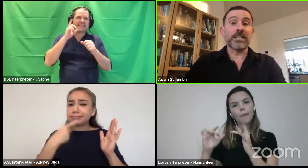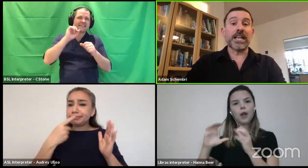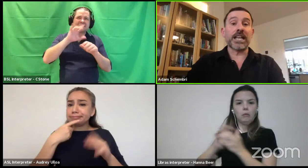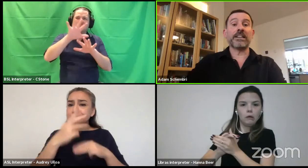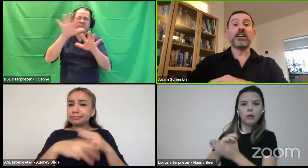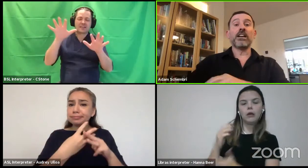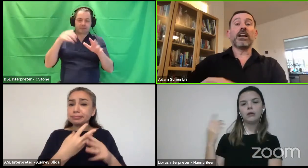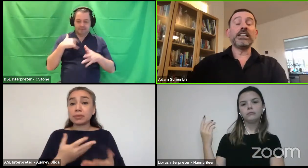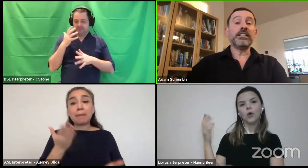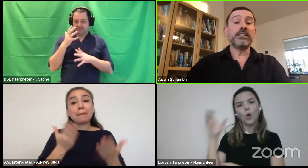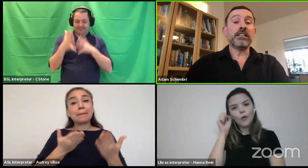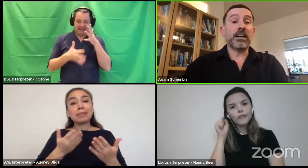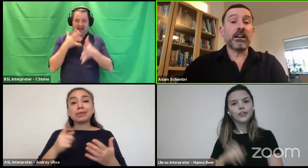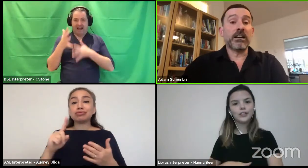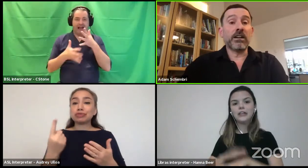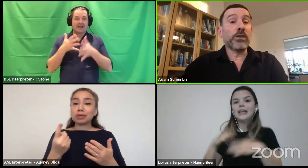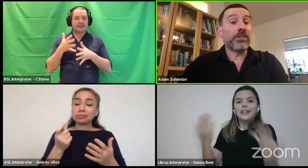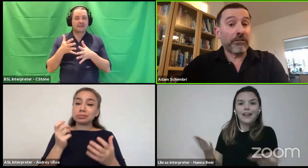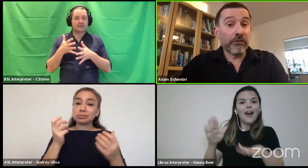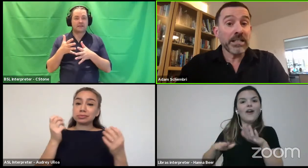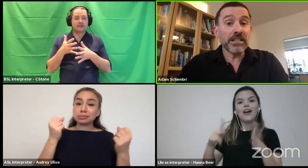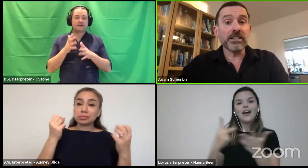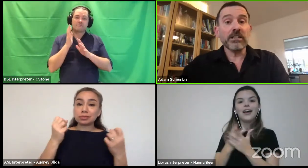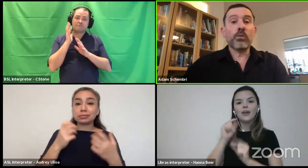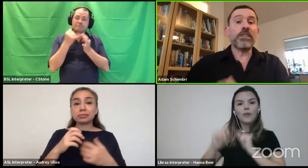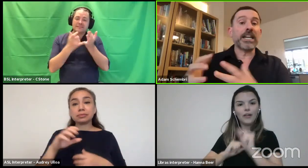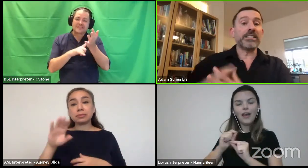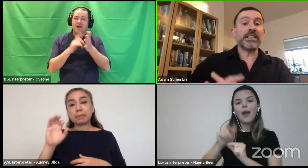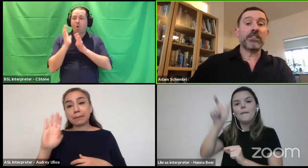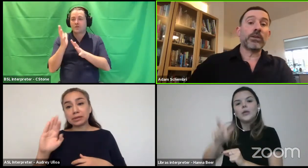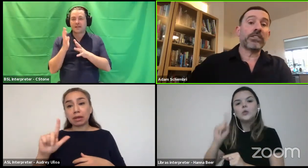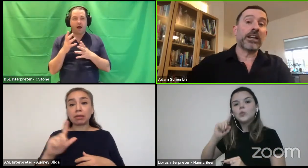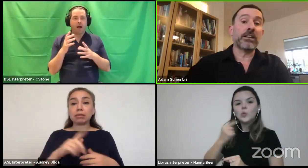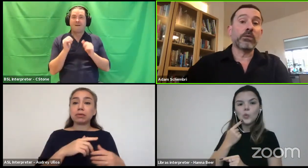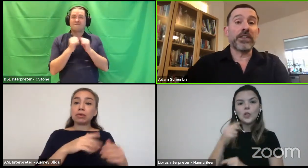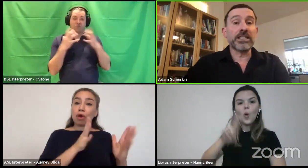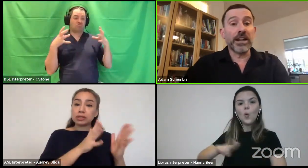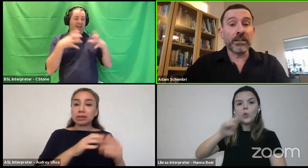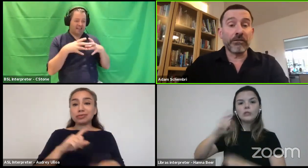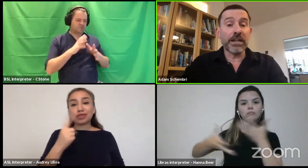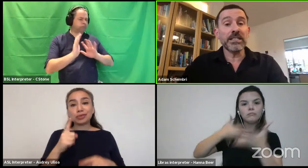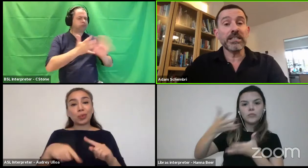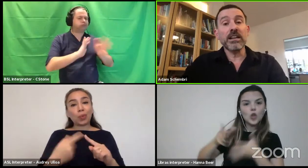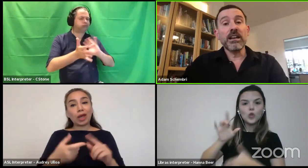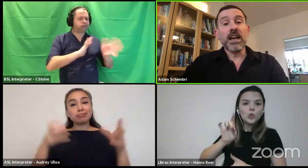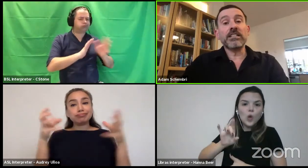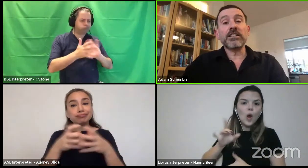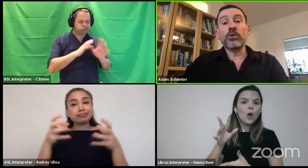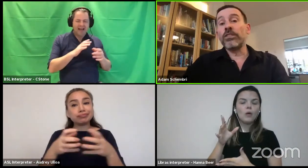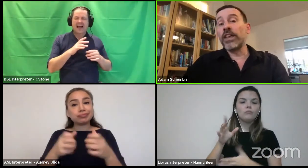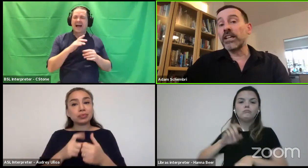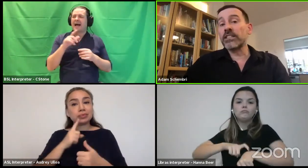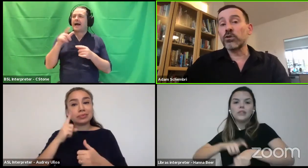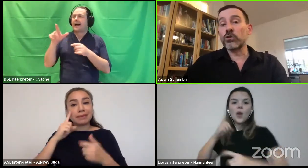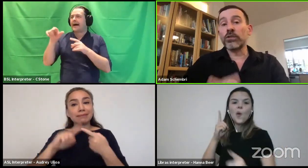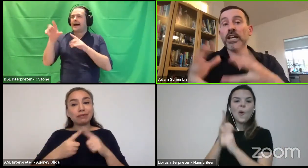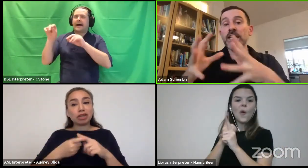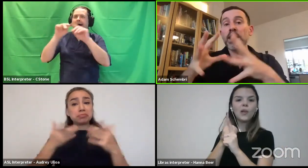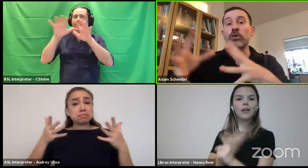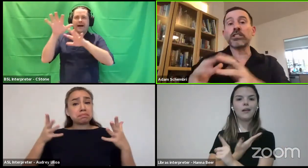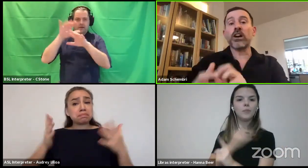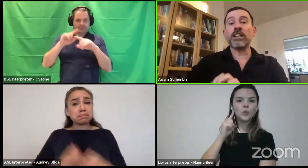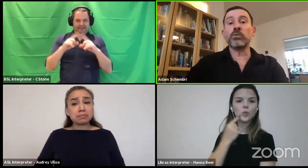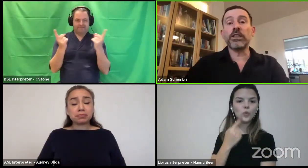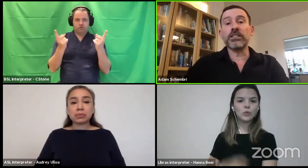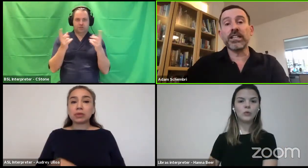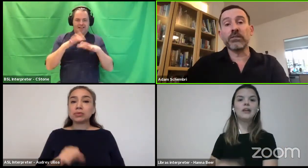or Auslan with their friends when they get together with their signing friends. And so their